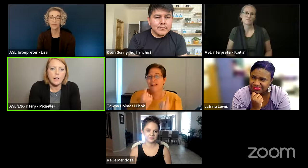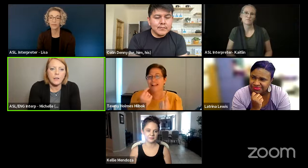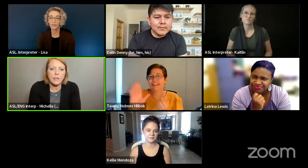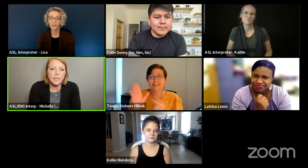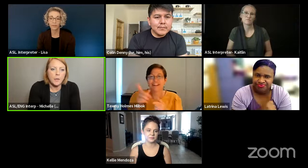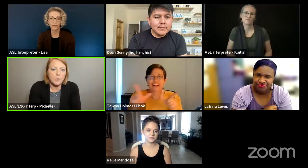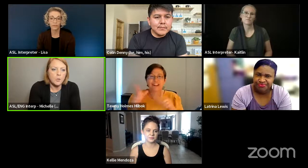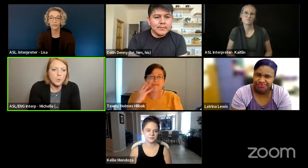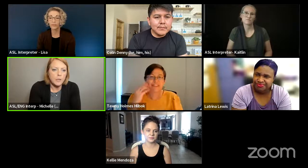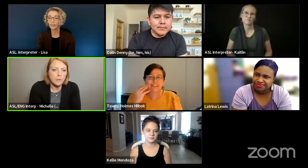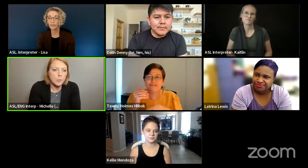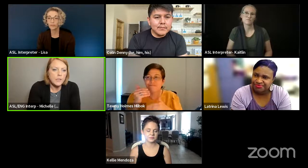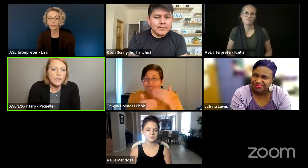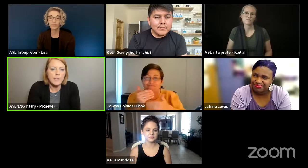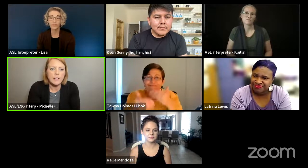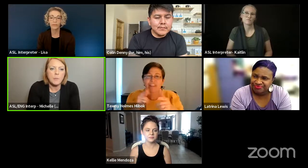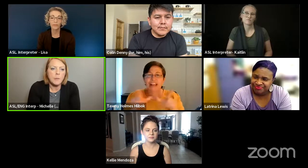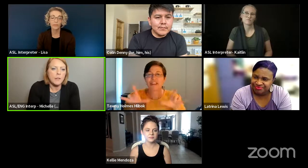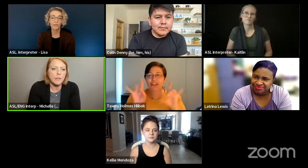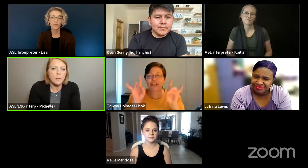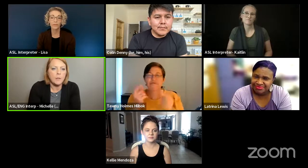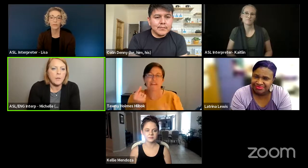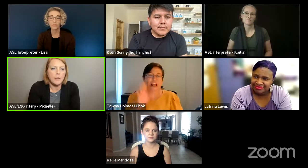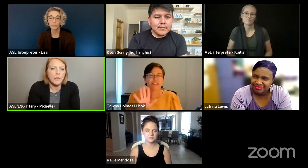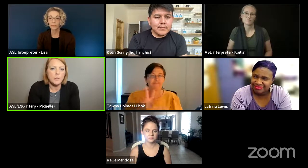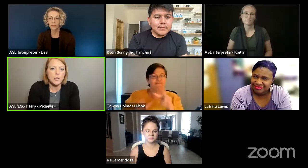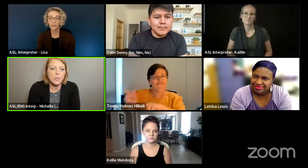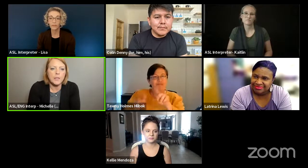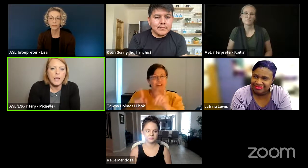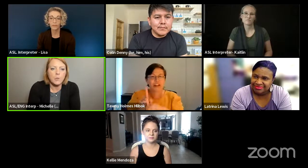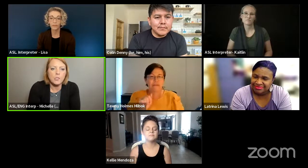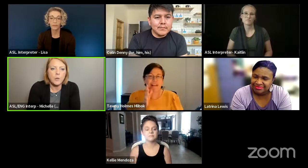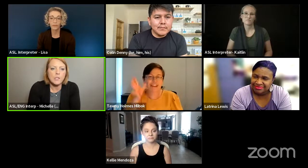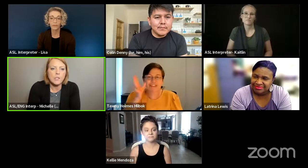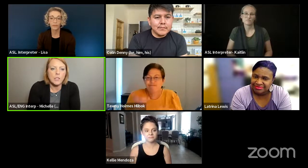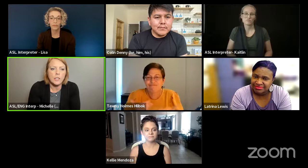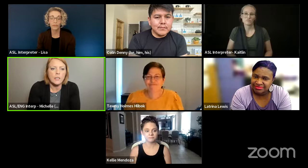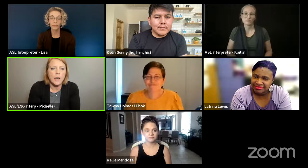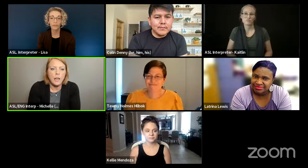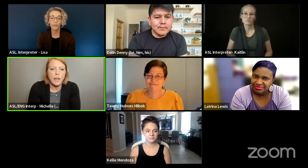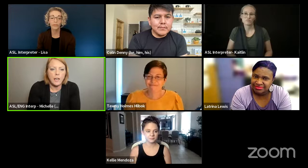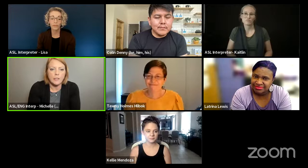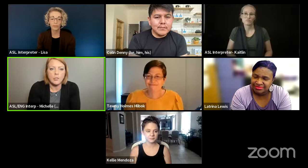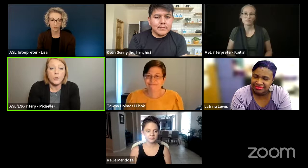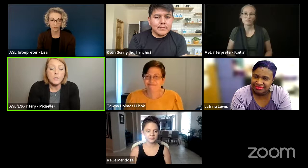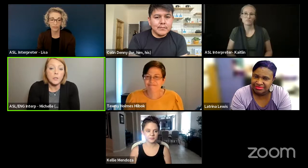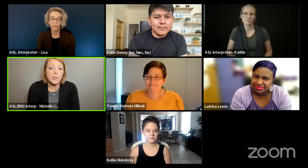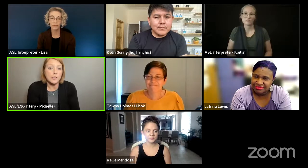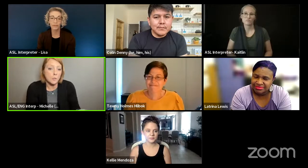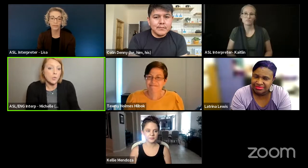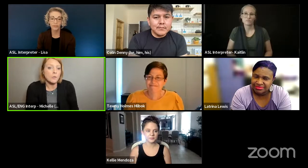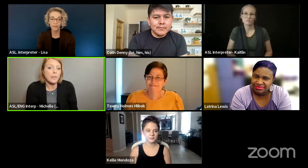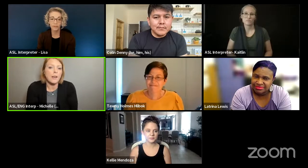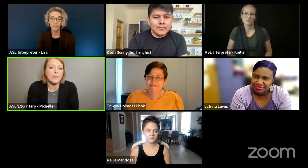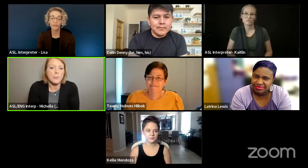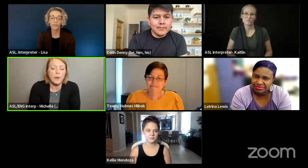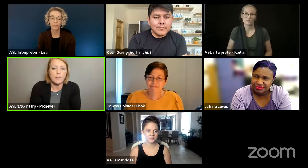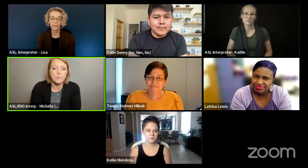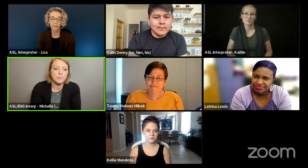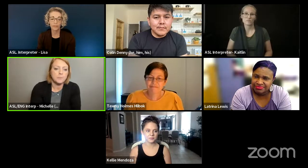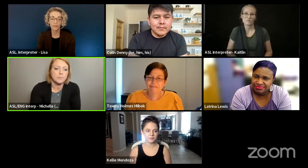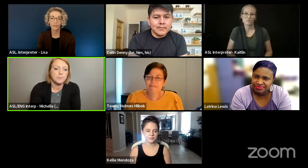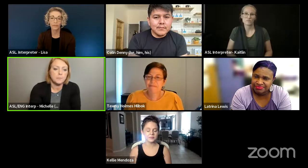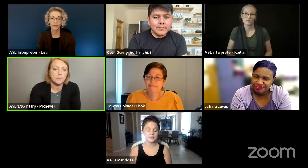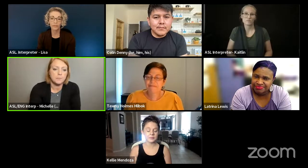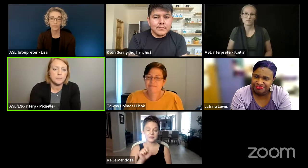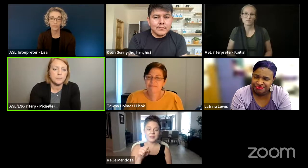age and the type of schooling Ruby's getting, maybe a little bit about their experience with language acquisition and your experience observing that as a